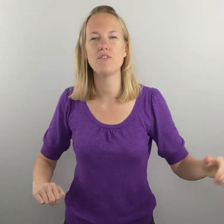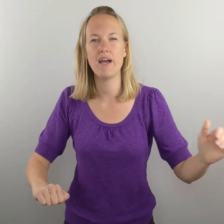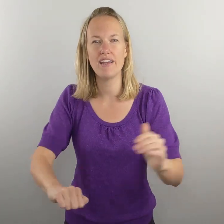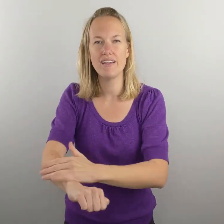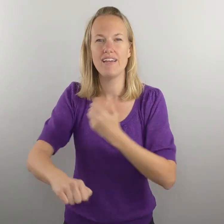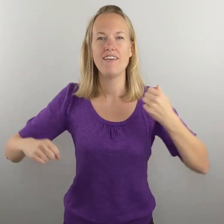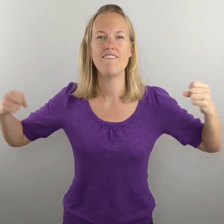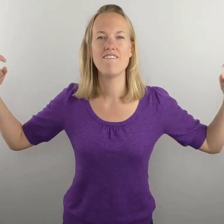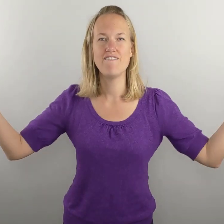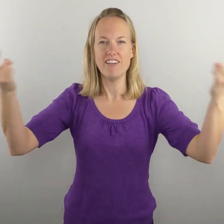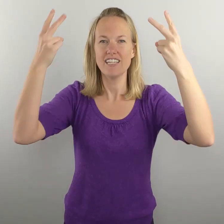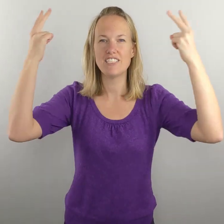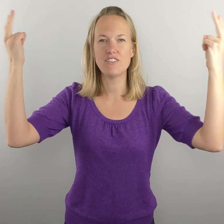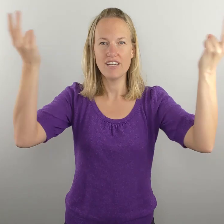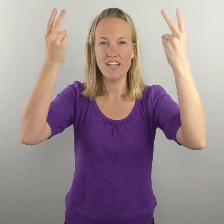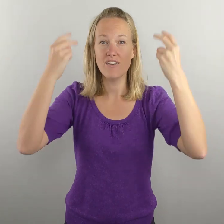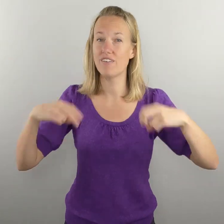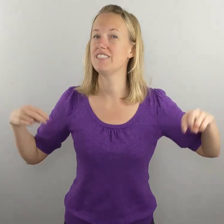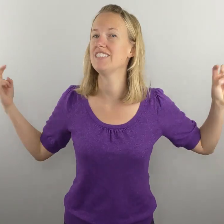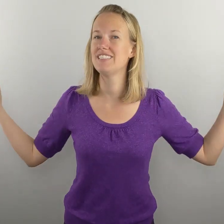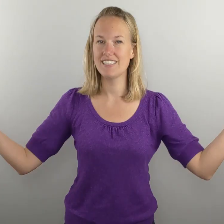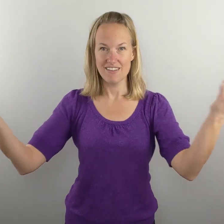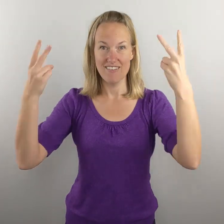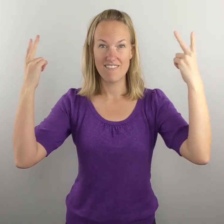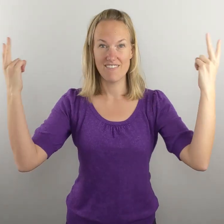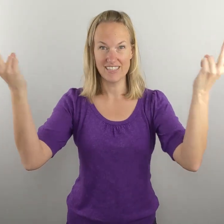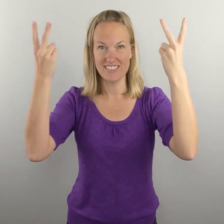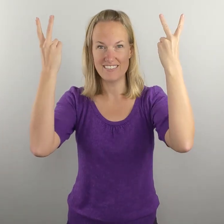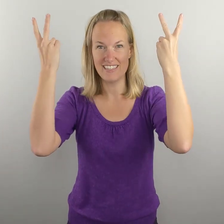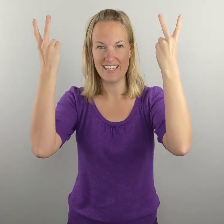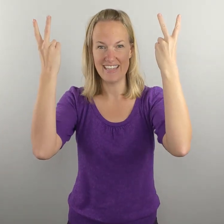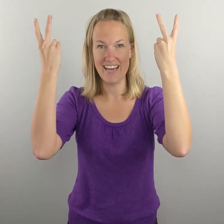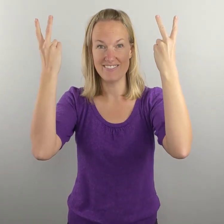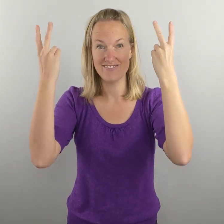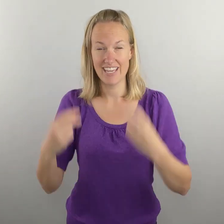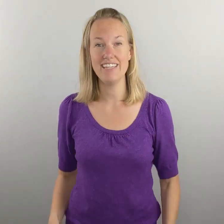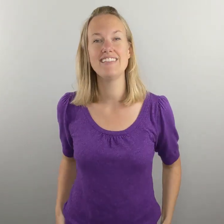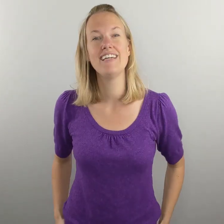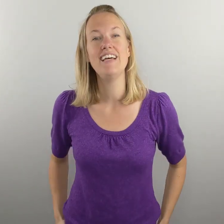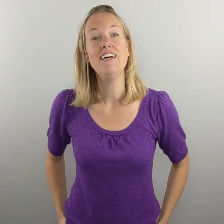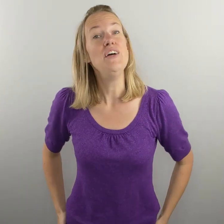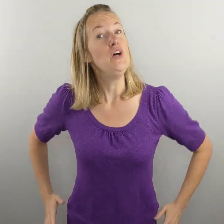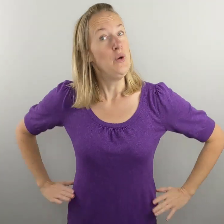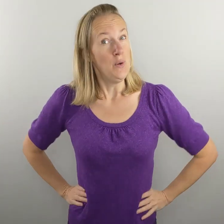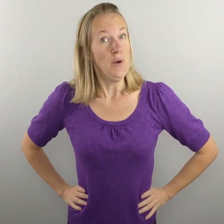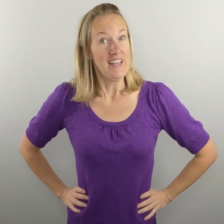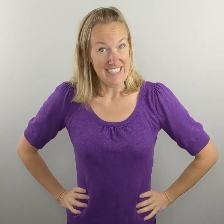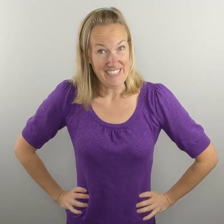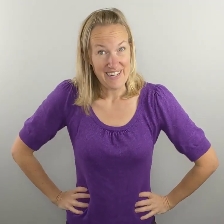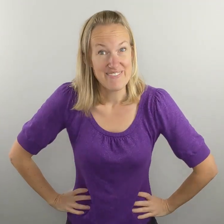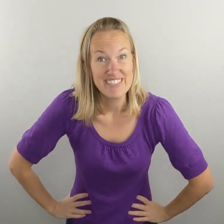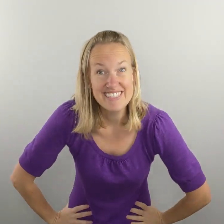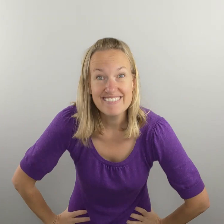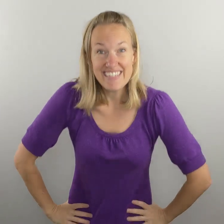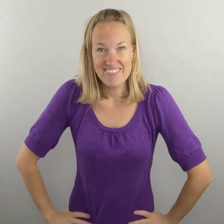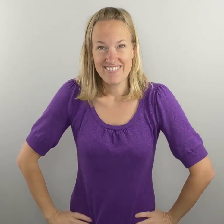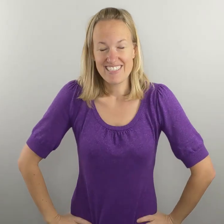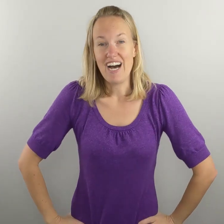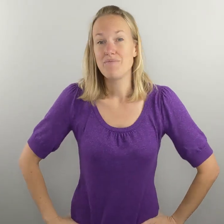way. Victory or just victory like that, okay? Let's try verse 3 from the top, okay?